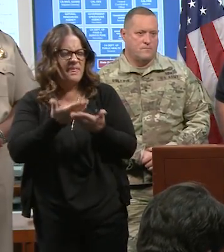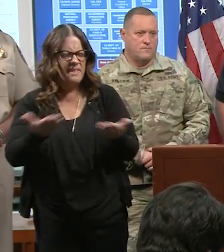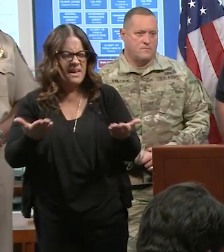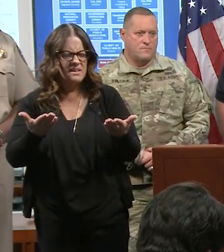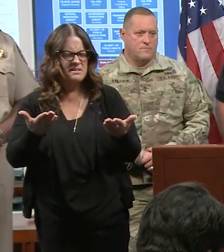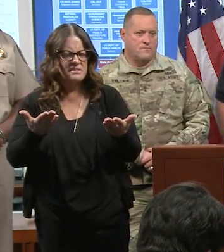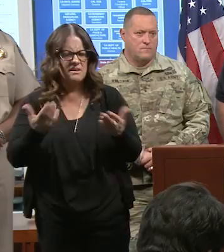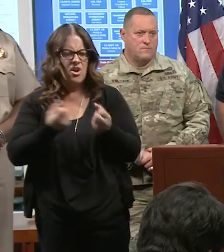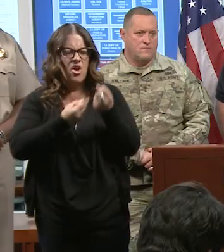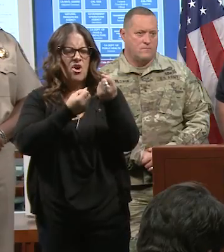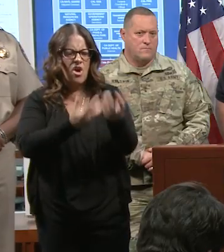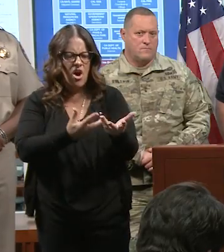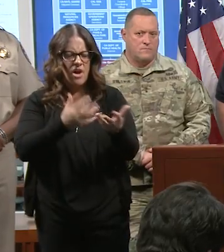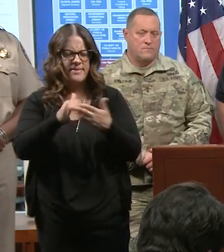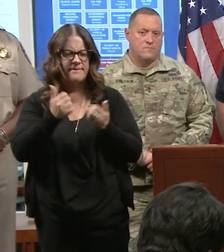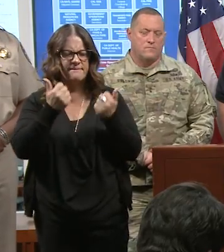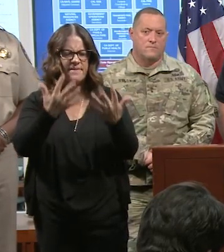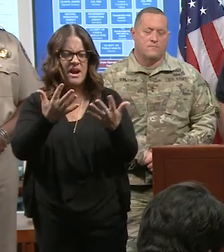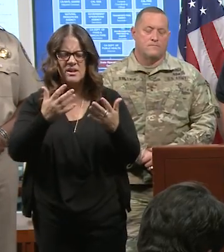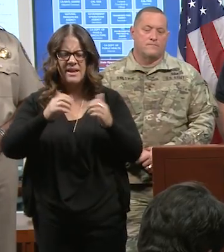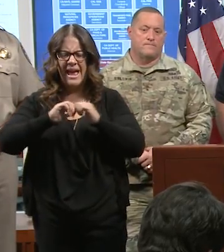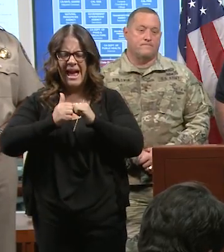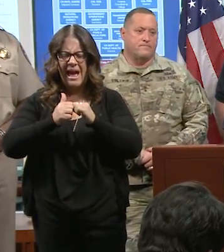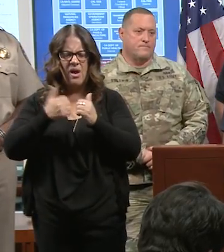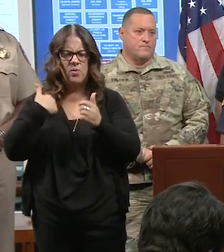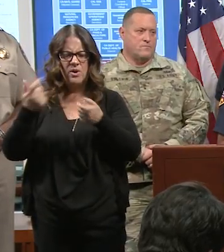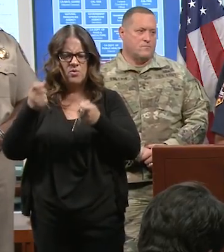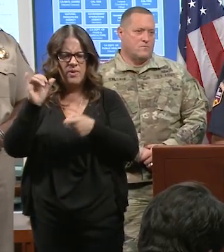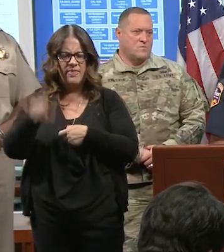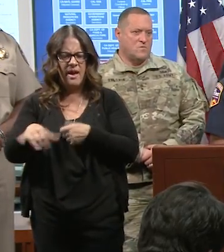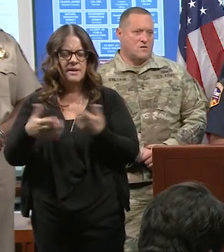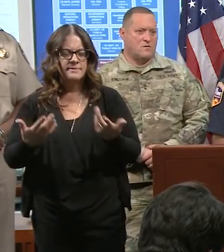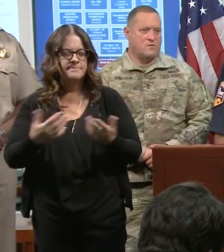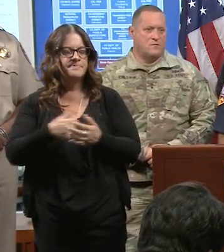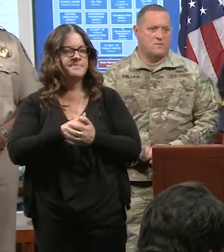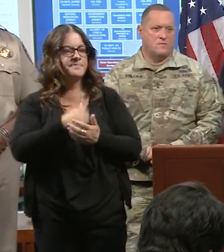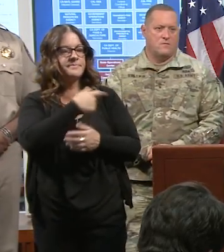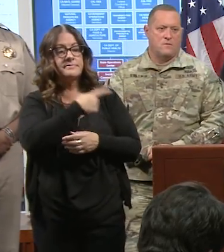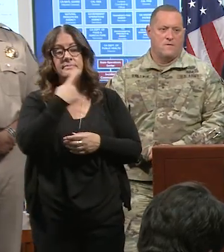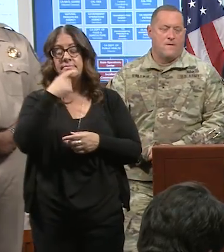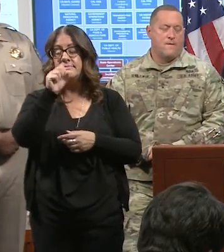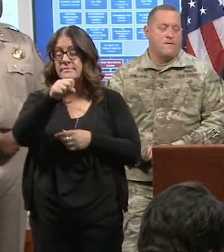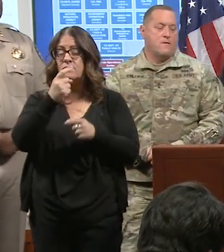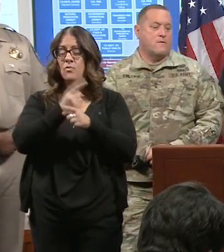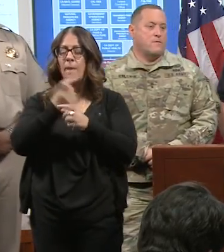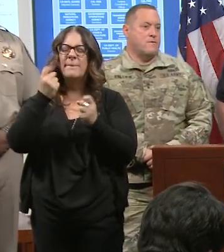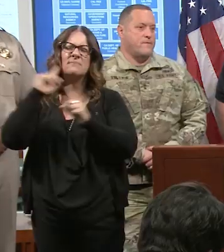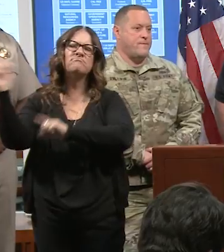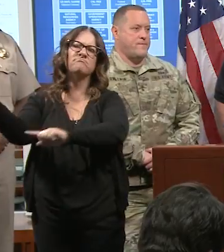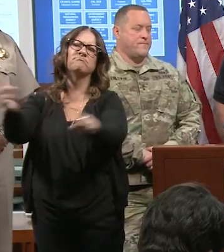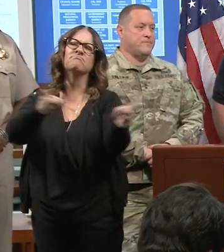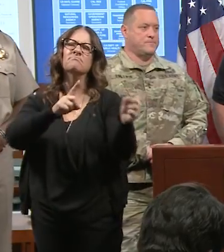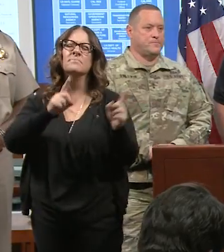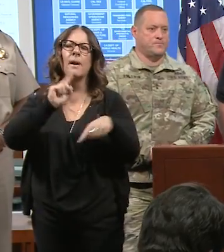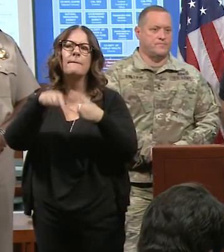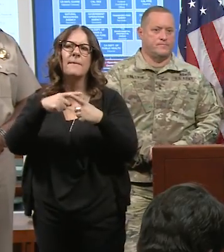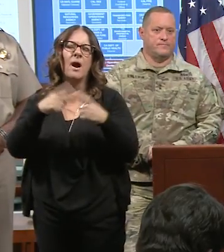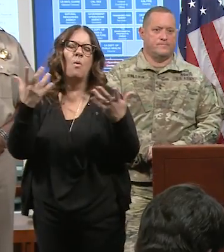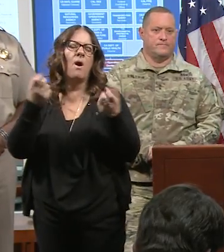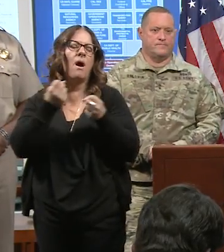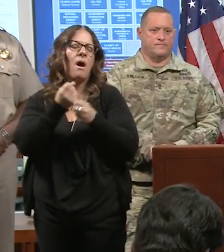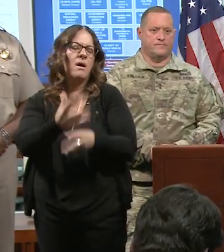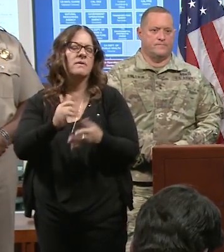that contribute and kind of what was the start of all this? Yeah, I know there's been lots of talk out there about what potential causes are. Understand that all of these